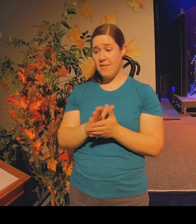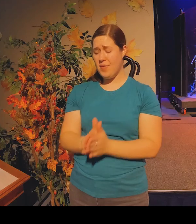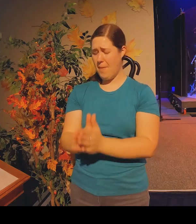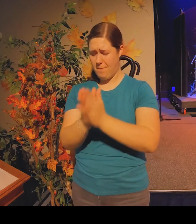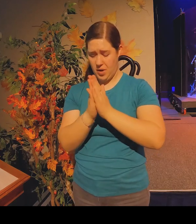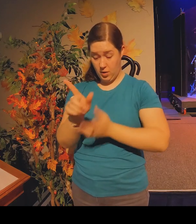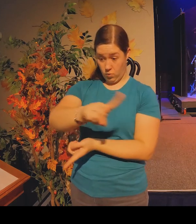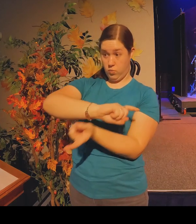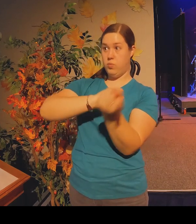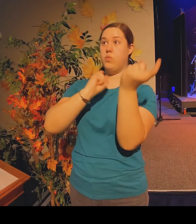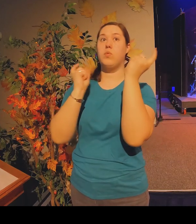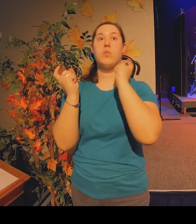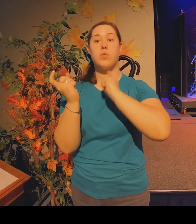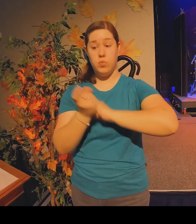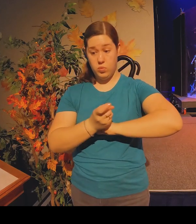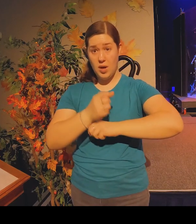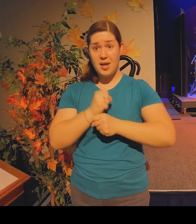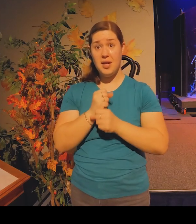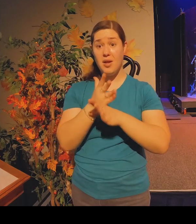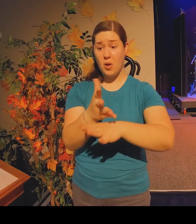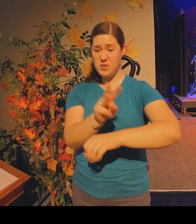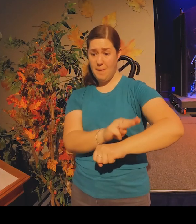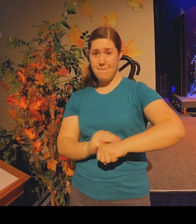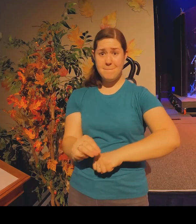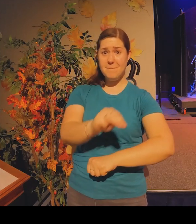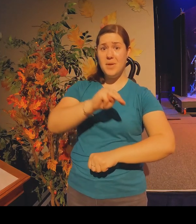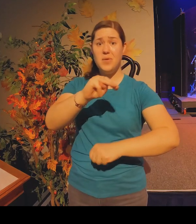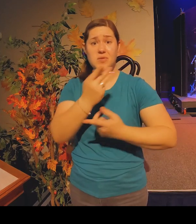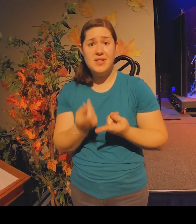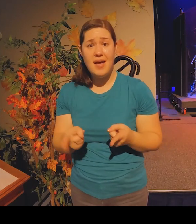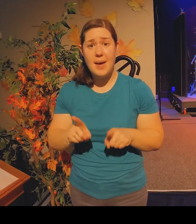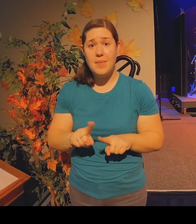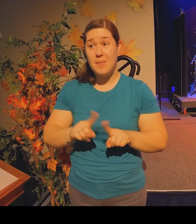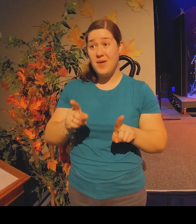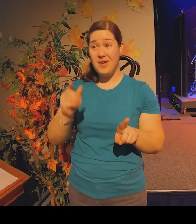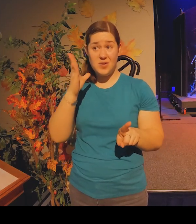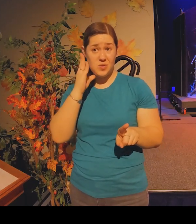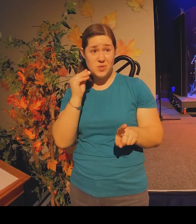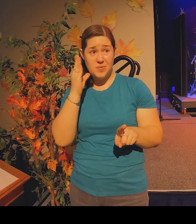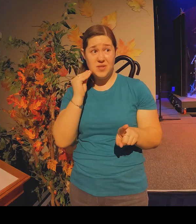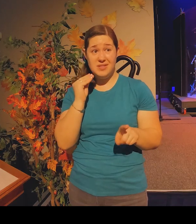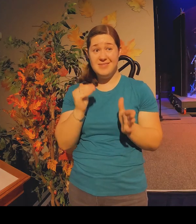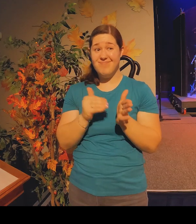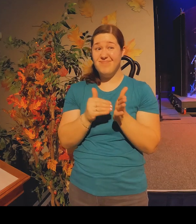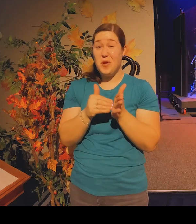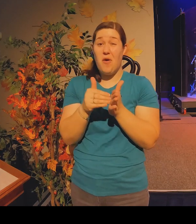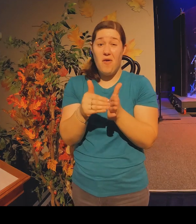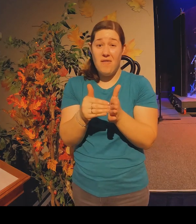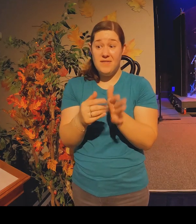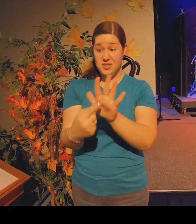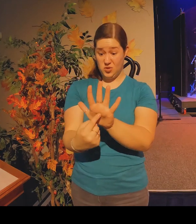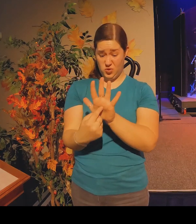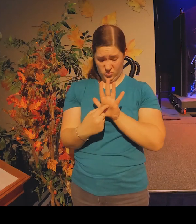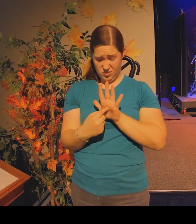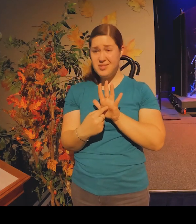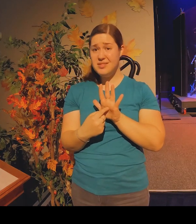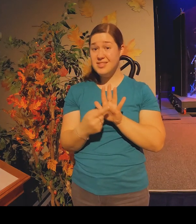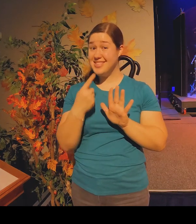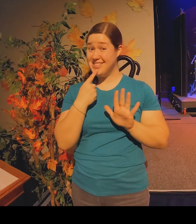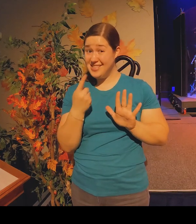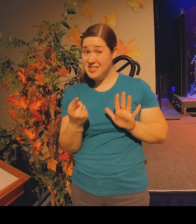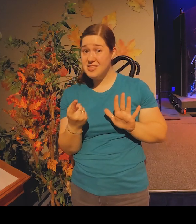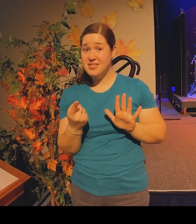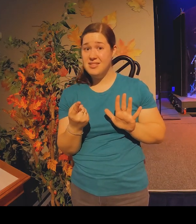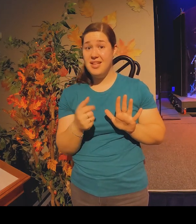and prayer can cause miracles to happen. Yet our experience often shows us and tells us that not